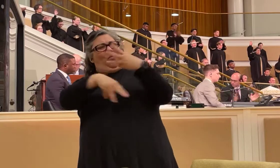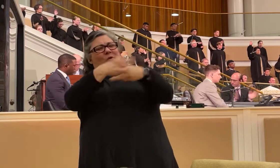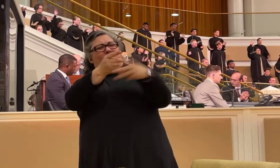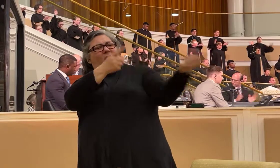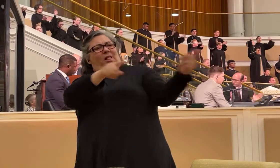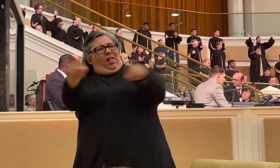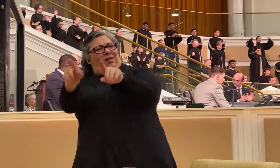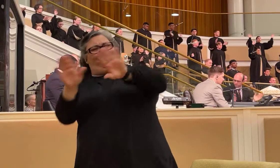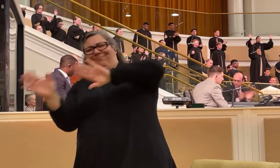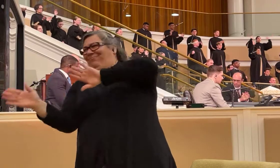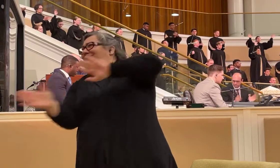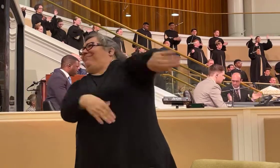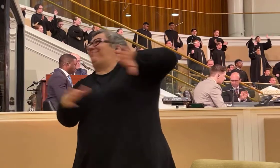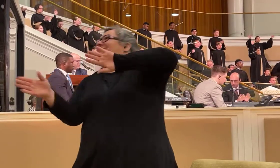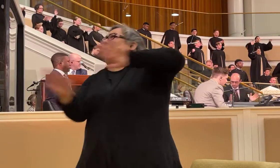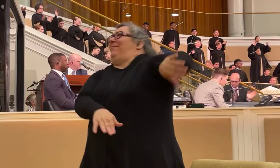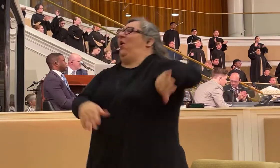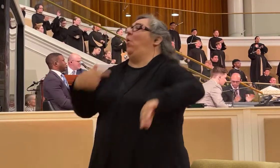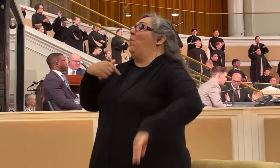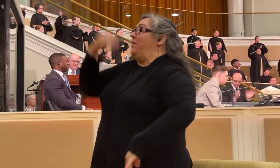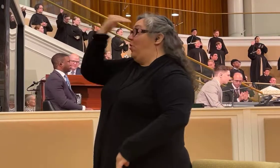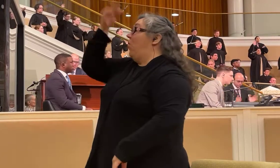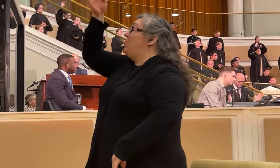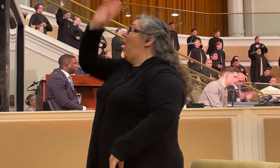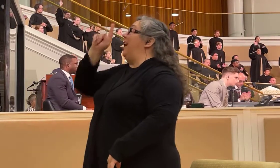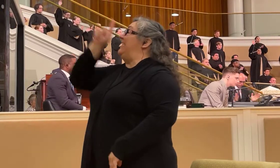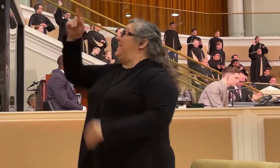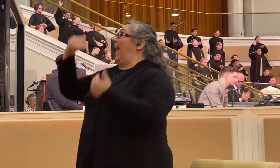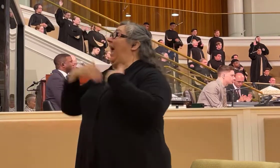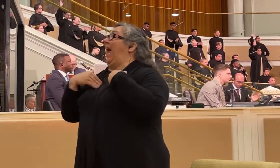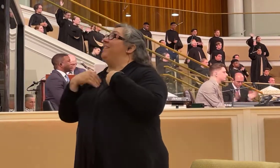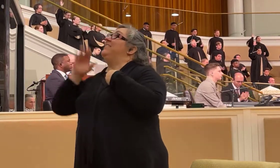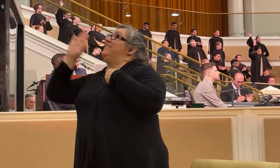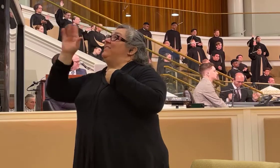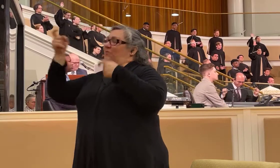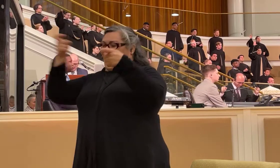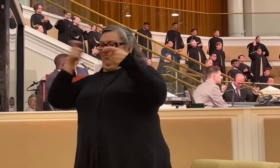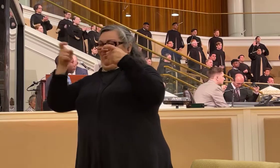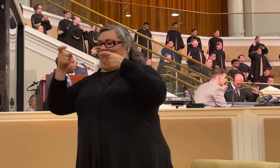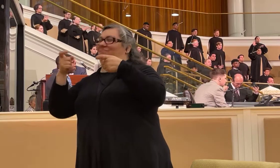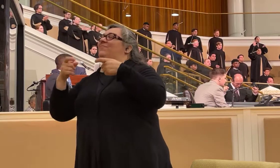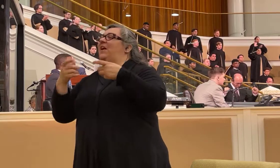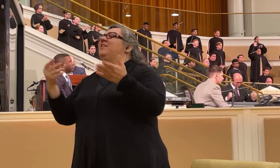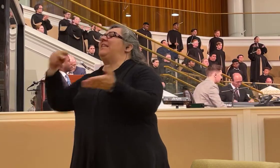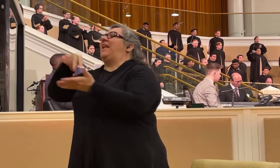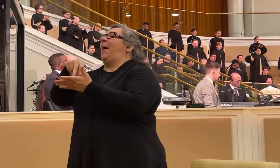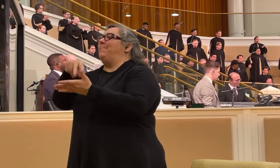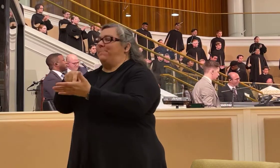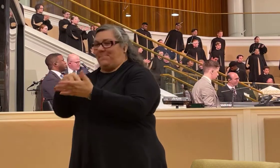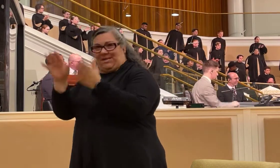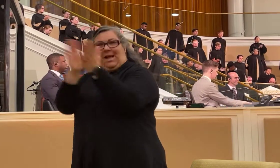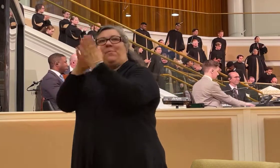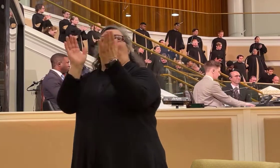there in the world's famine. We know God's got his hand on his people. Come on, stand up with me.